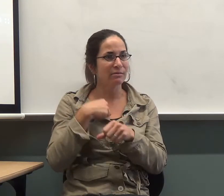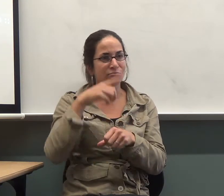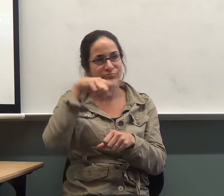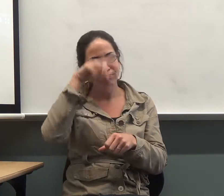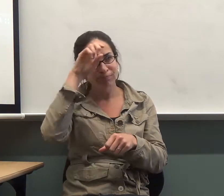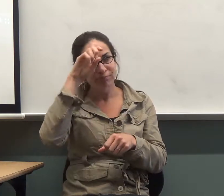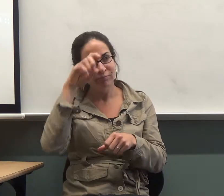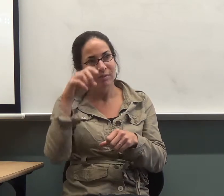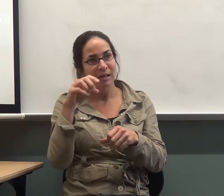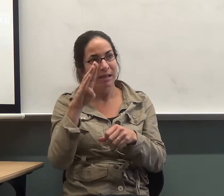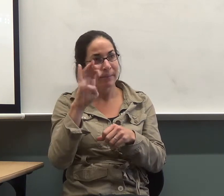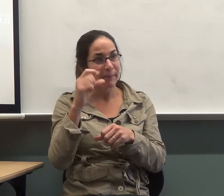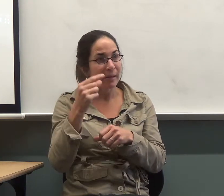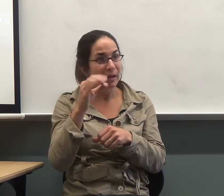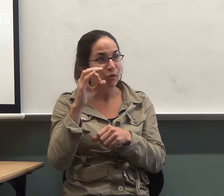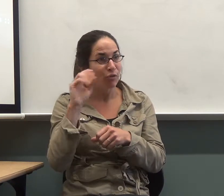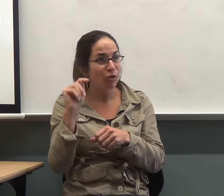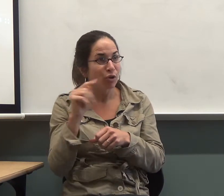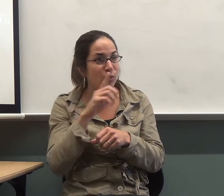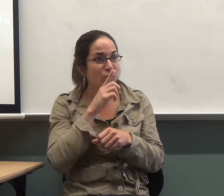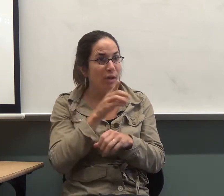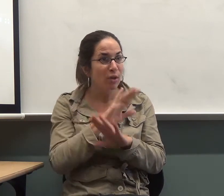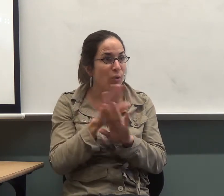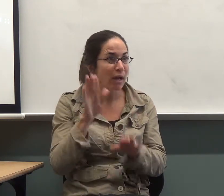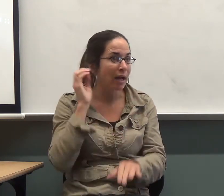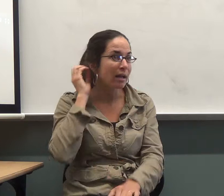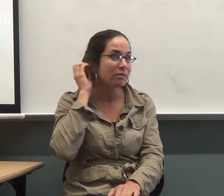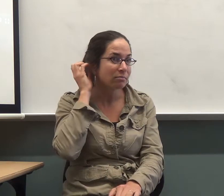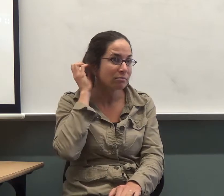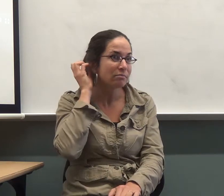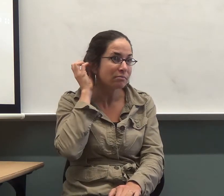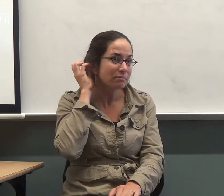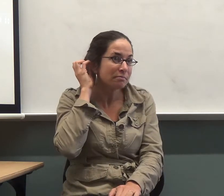that Bigfoot could or could not be real, right? So,